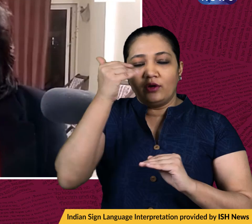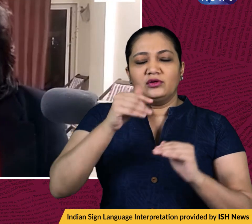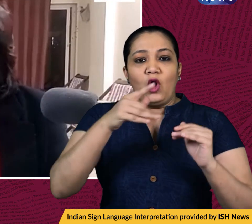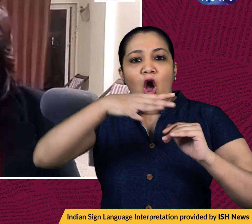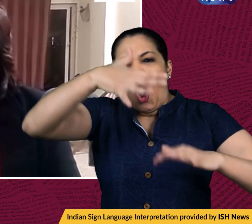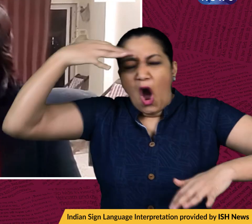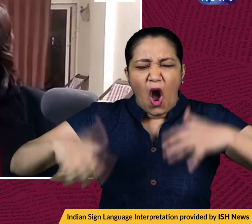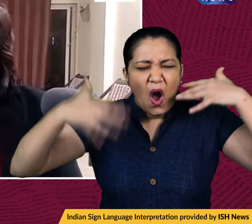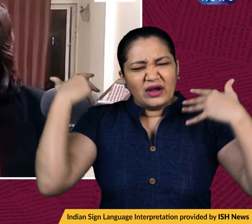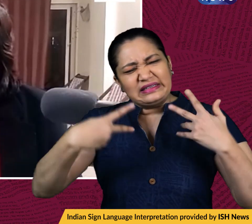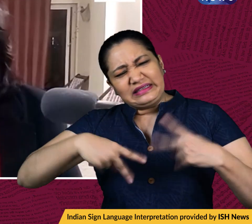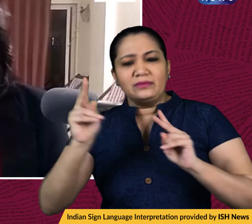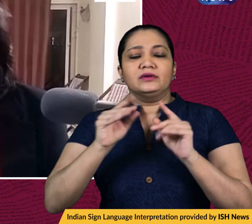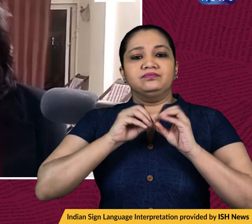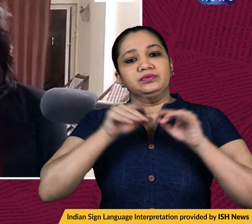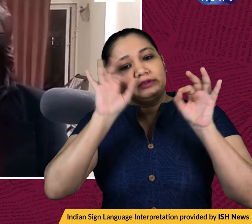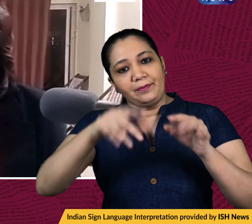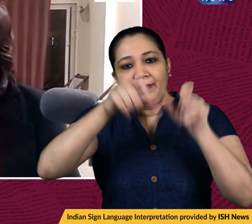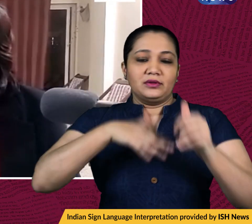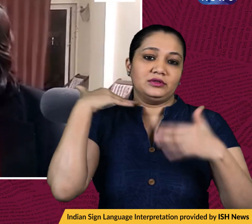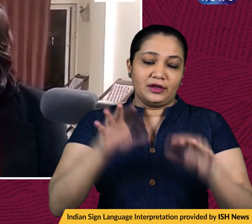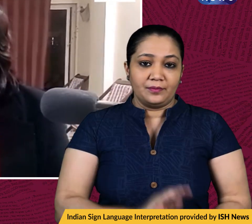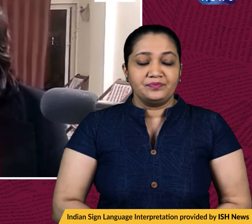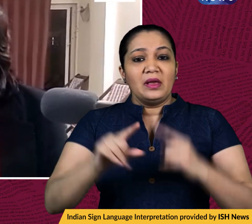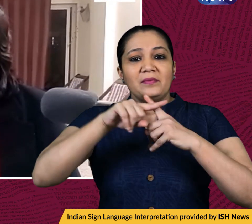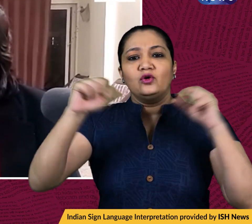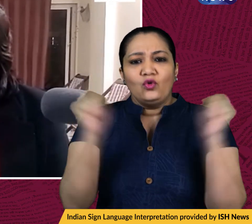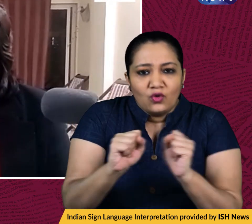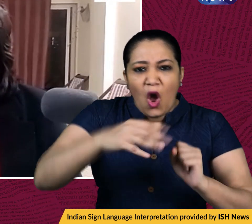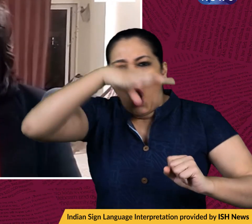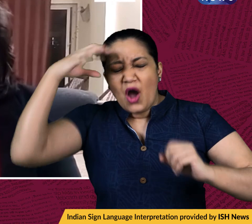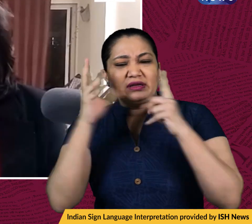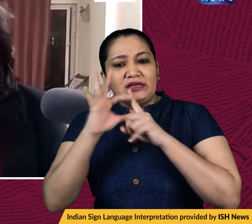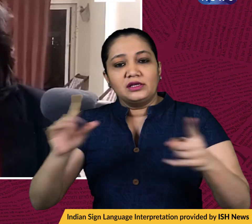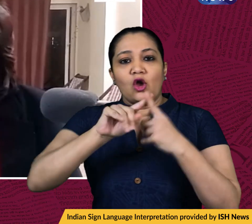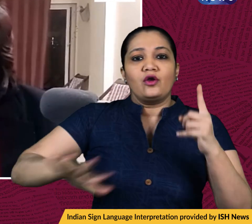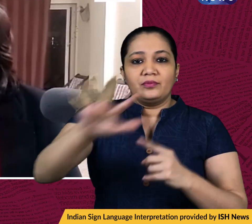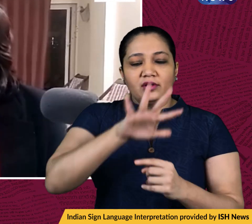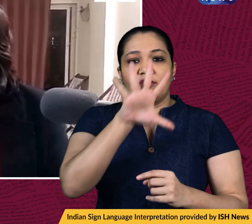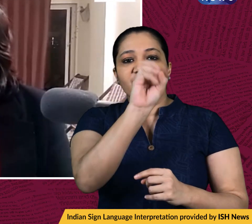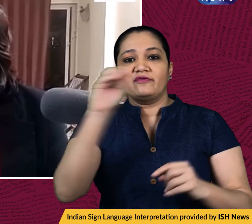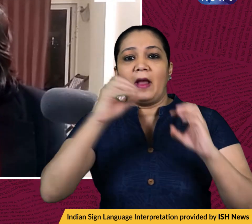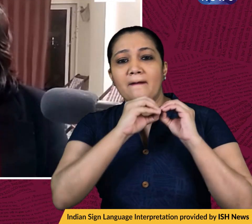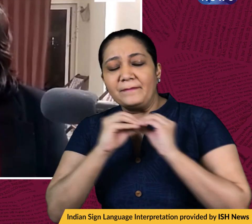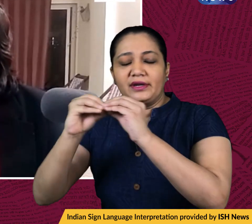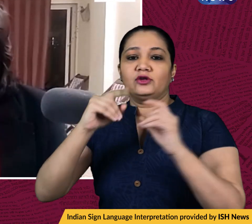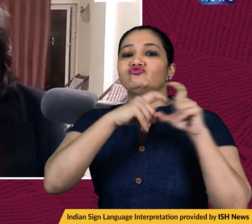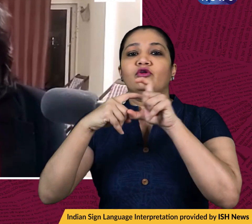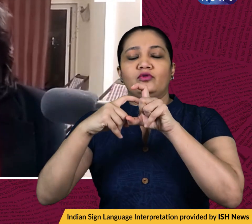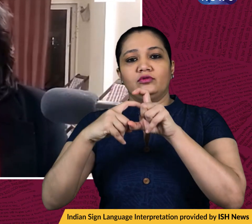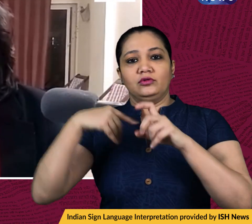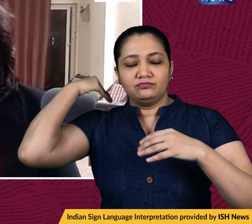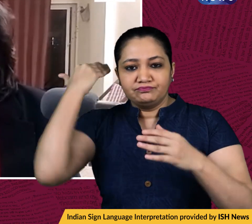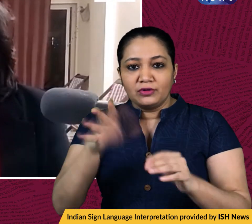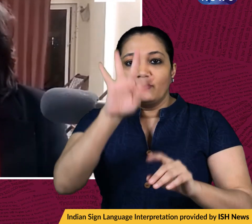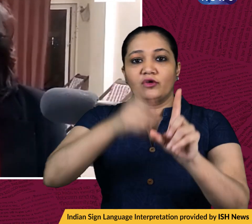were from heat waves. The data also said that extreme weather has cost Europe about